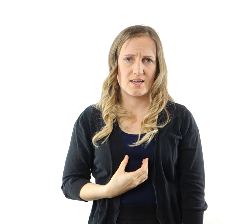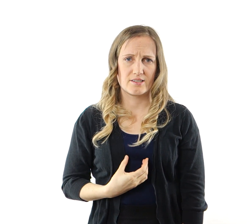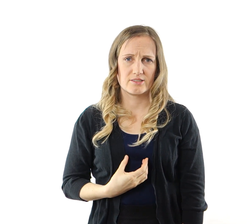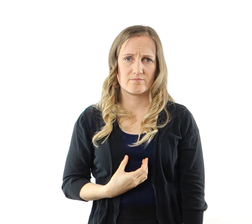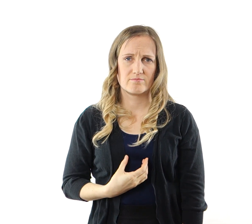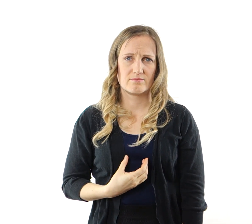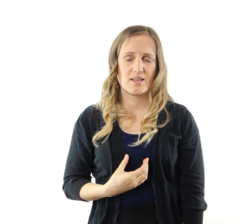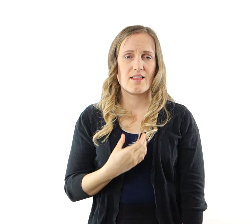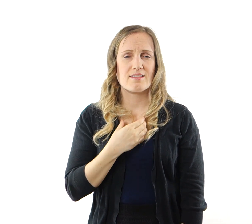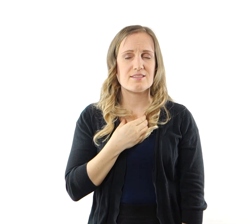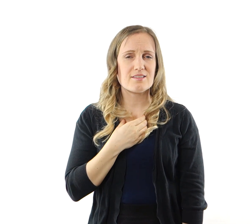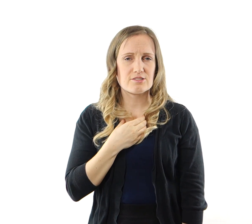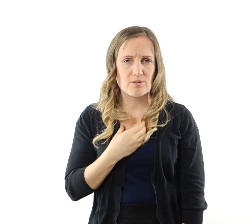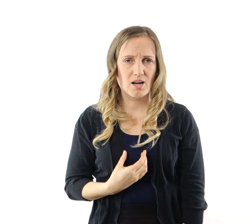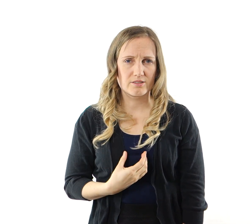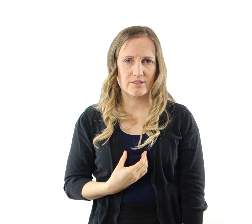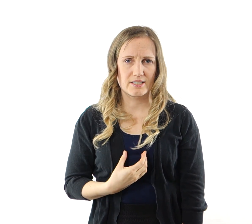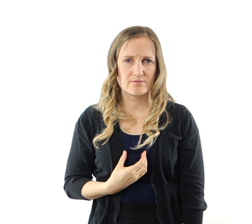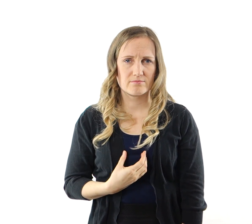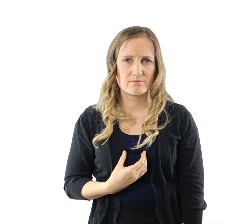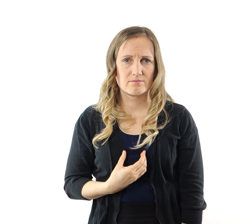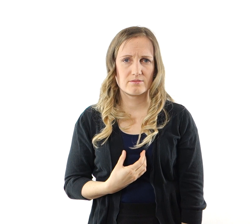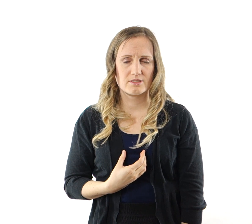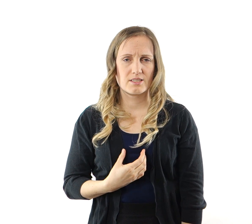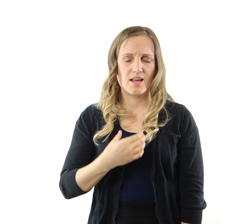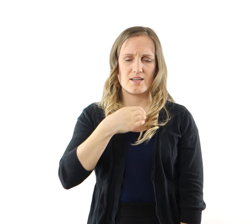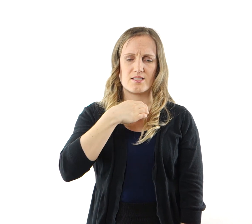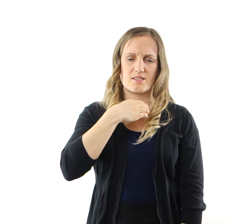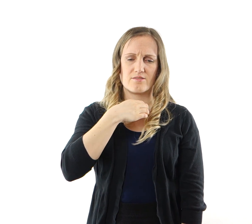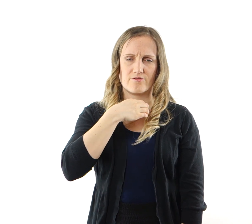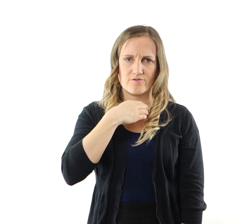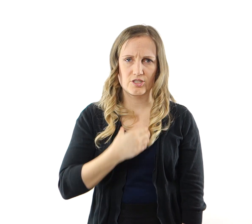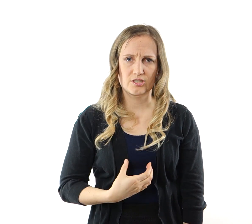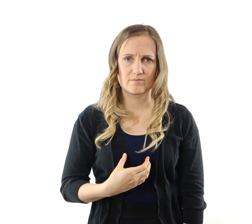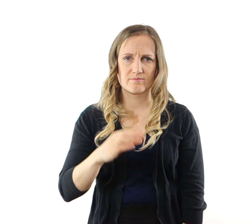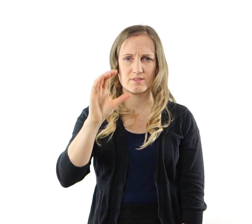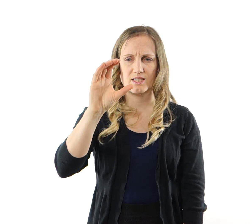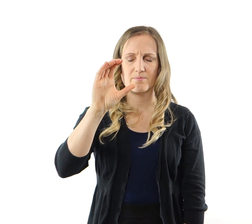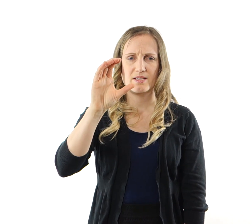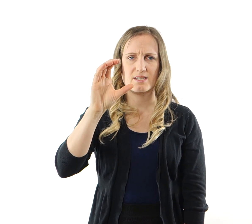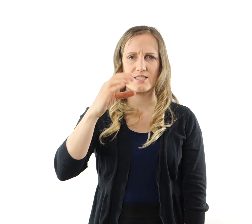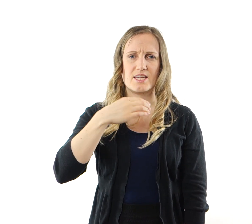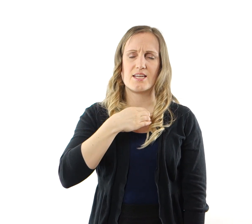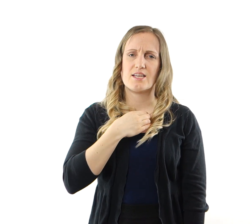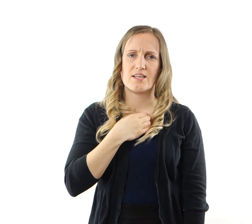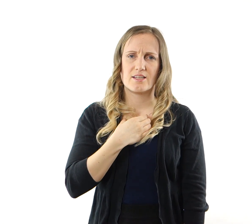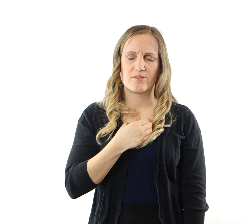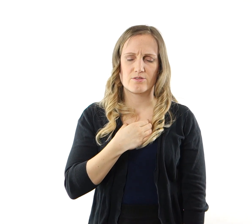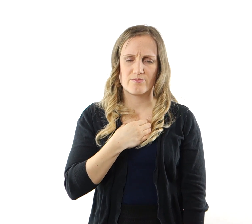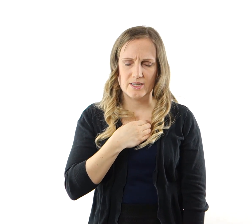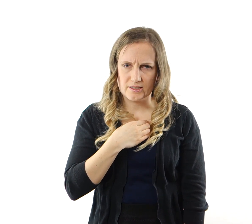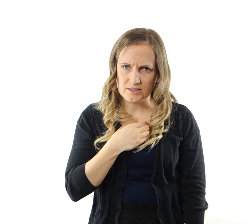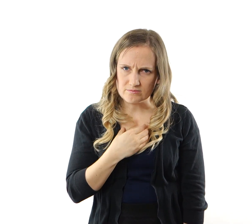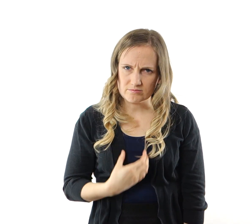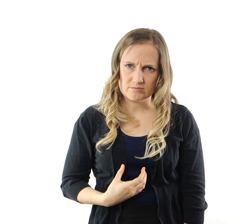desire. This is also hungry. And it's firm, it's like a big C, and goes from here, and